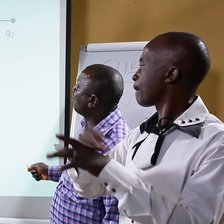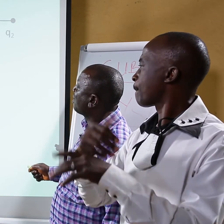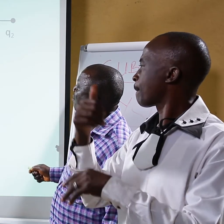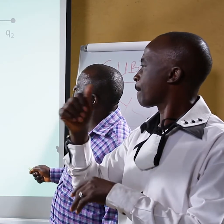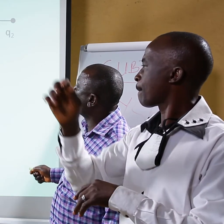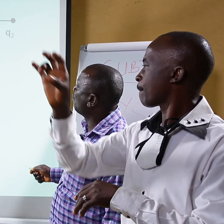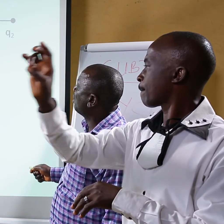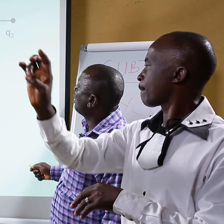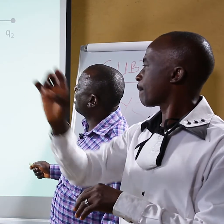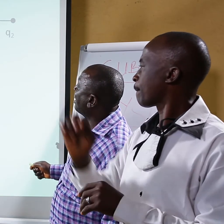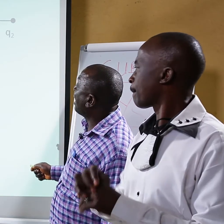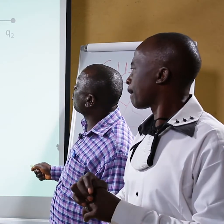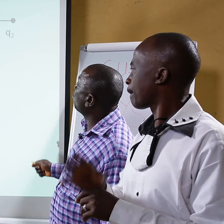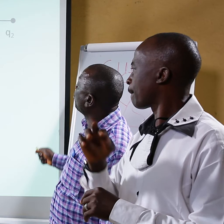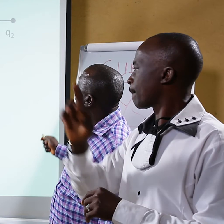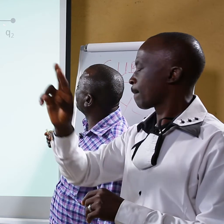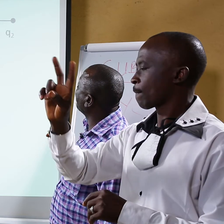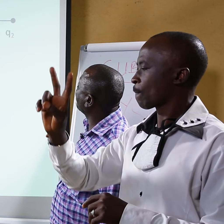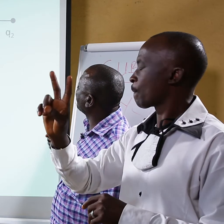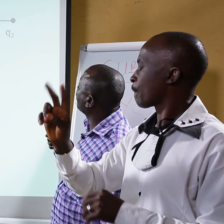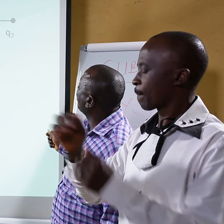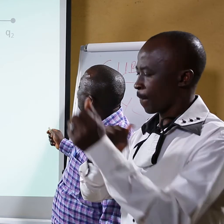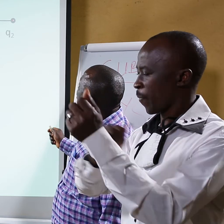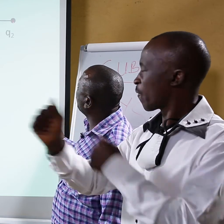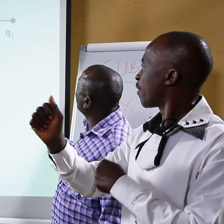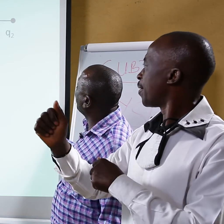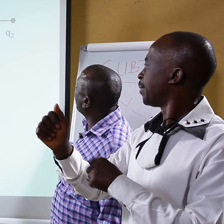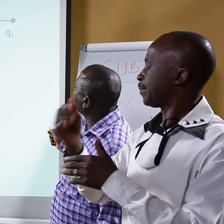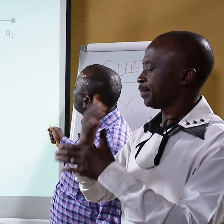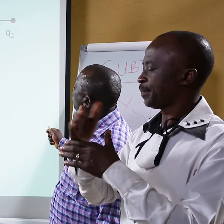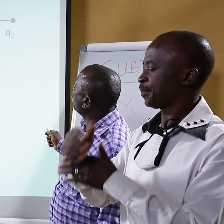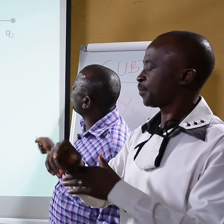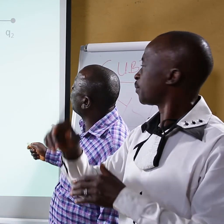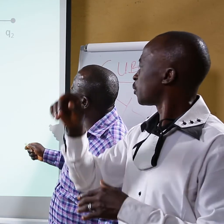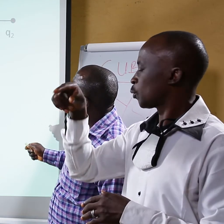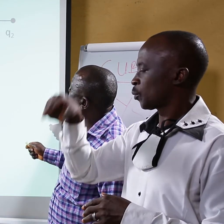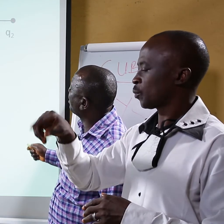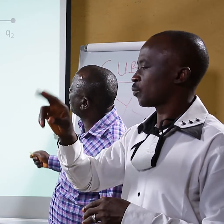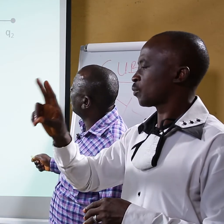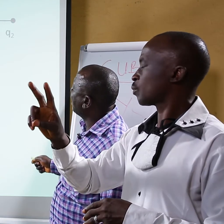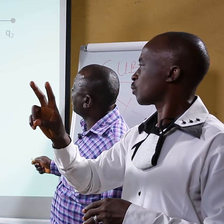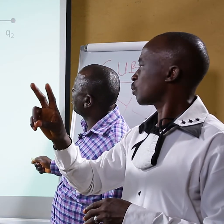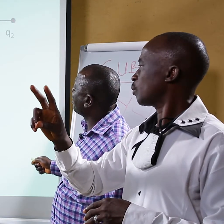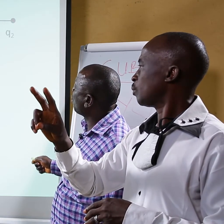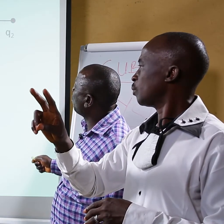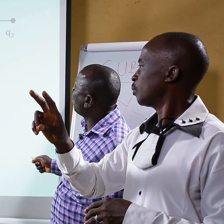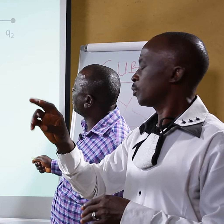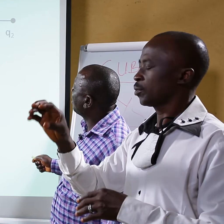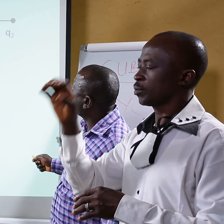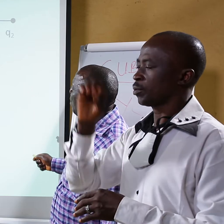power minus 7 coulomb, and R2, which is the distance between our charge Q2 and this point, is